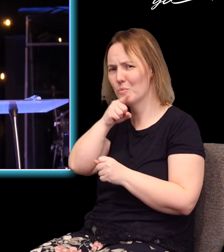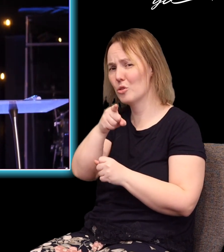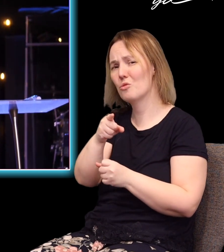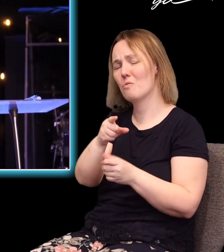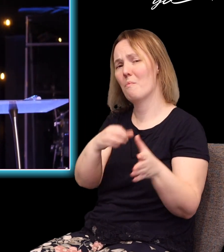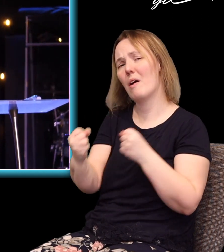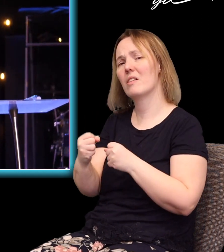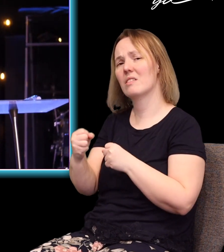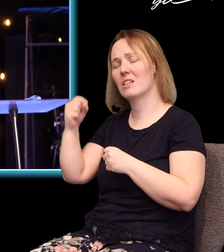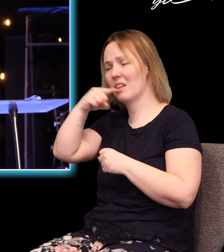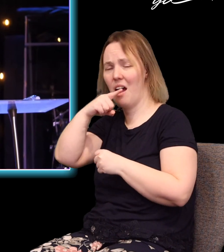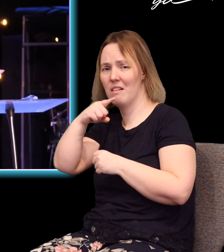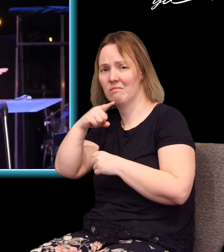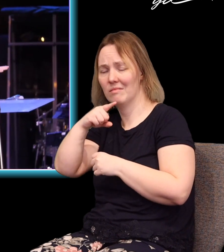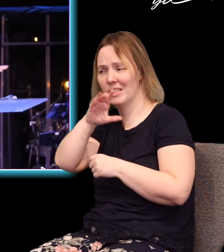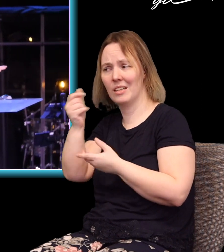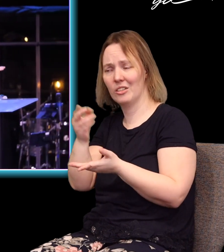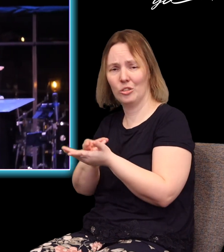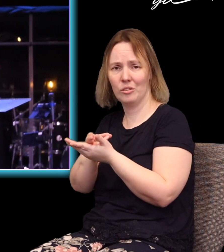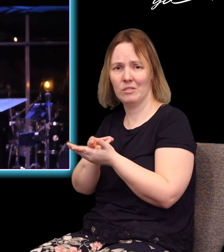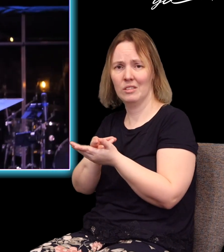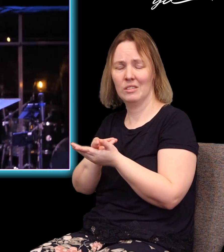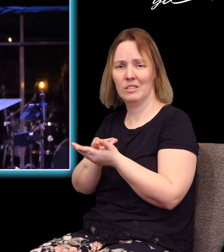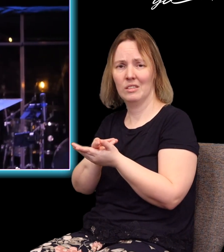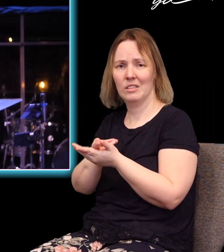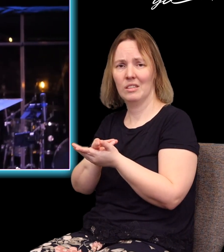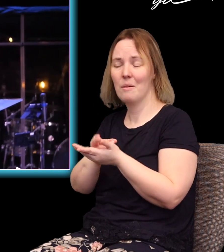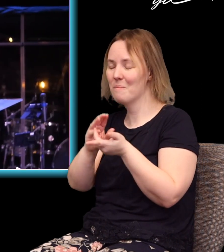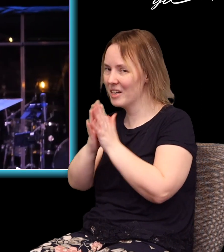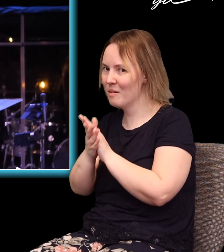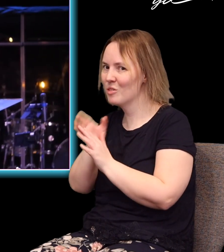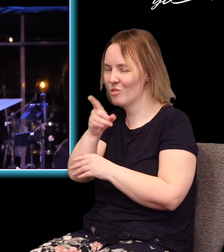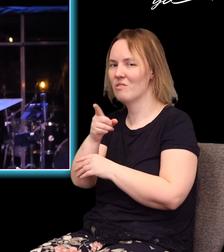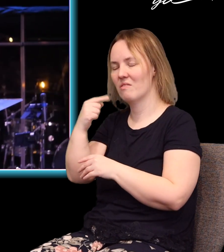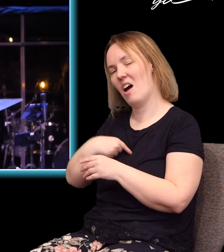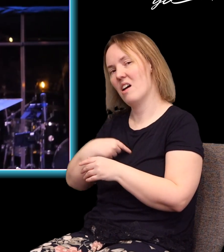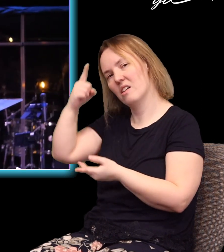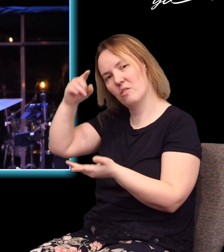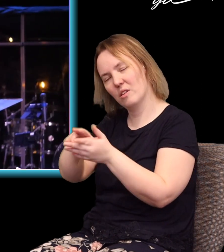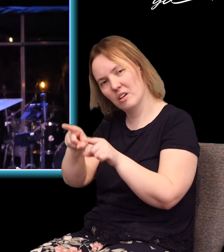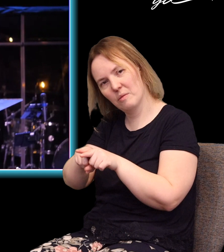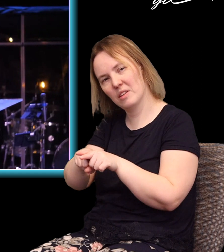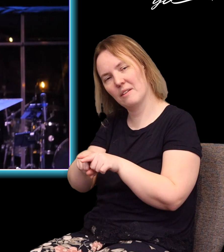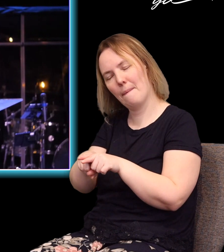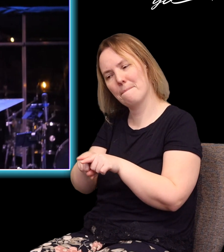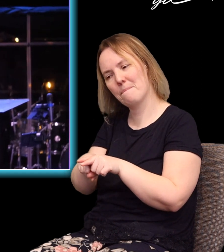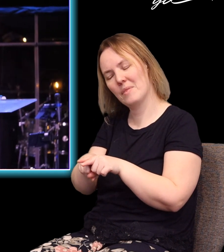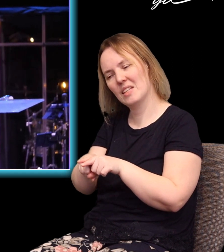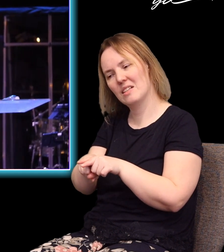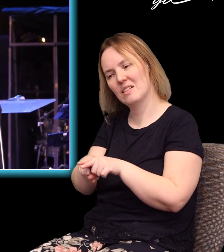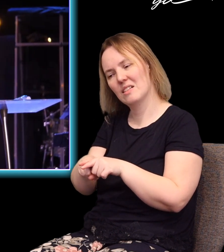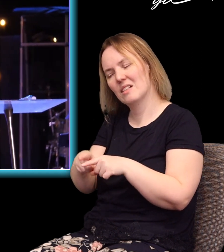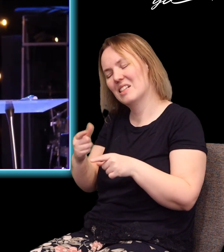That's where the real power is. The lie itself is not true, but it becomes true if I agree with it. I don't know if this has ever happened to you, but here's